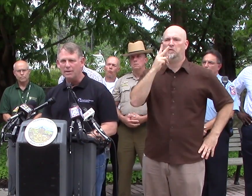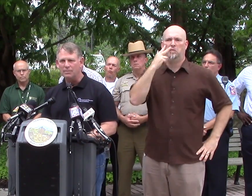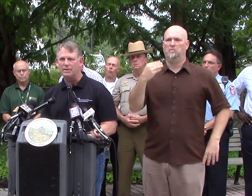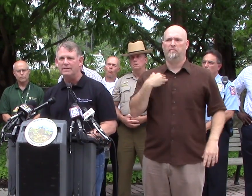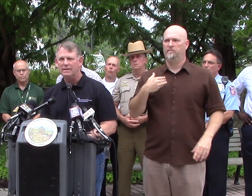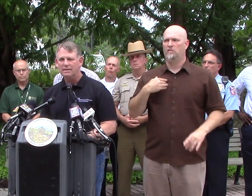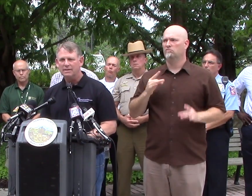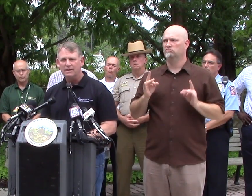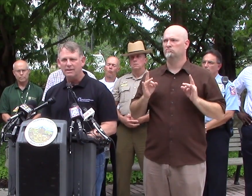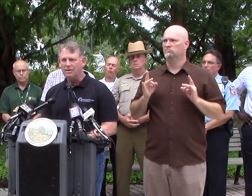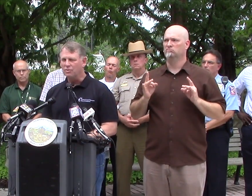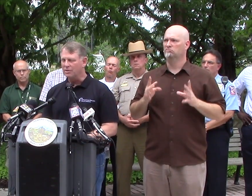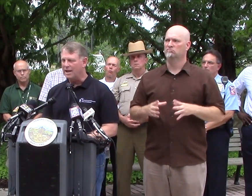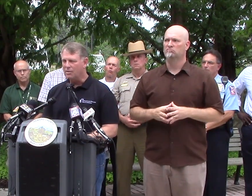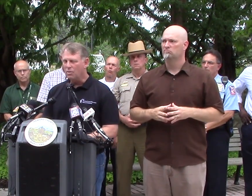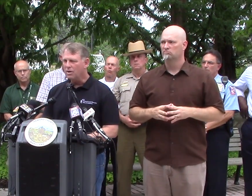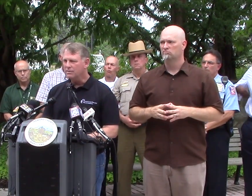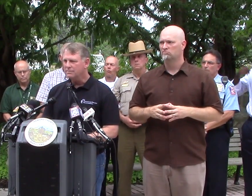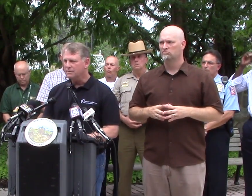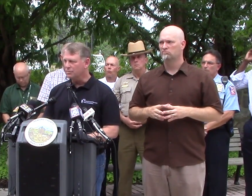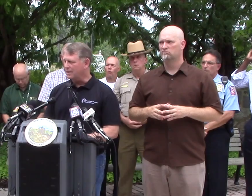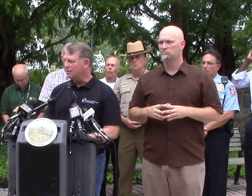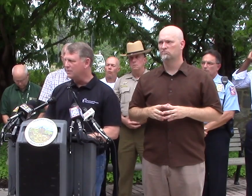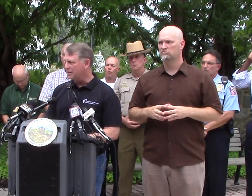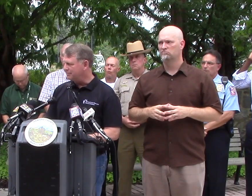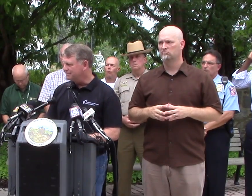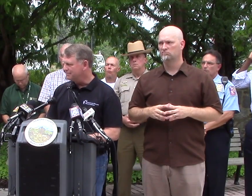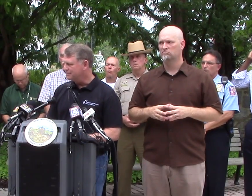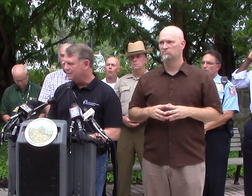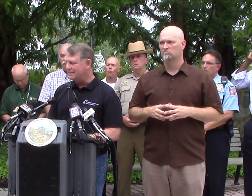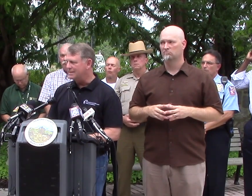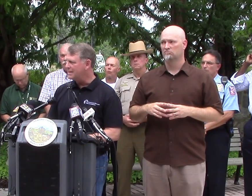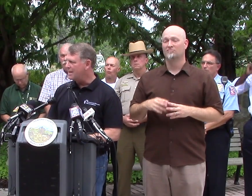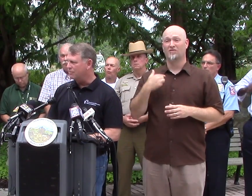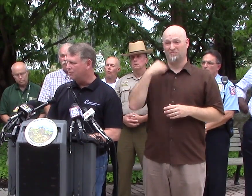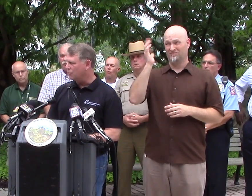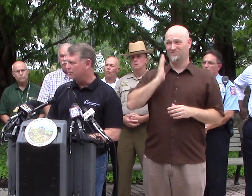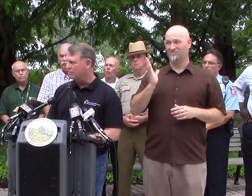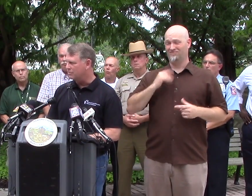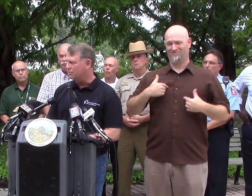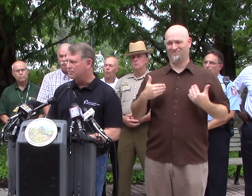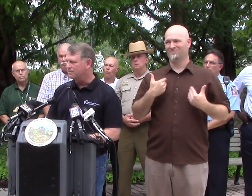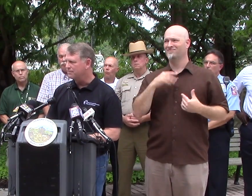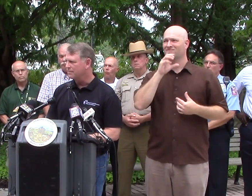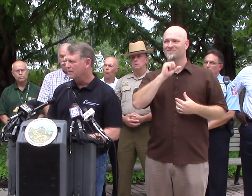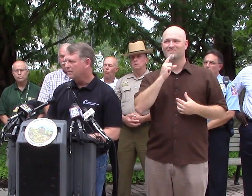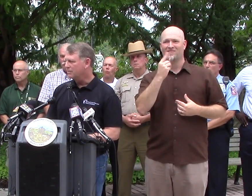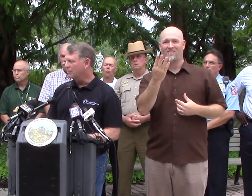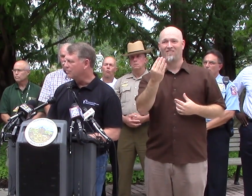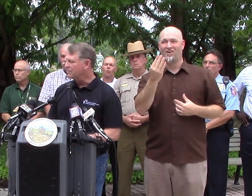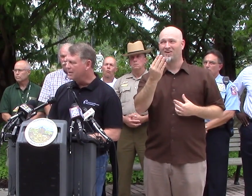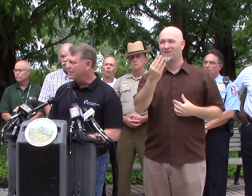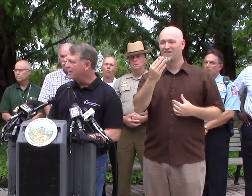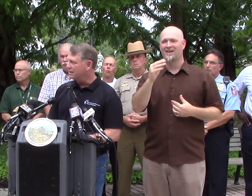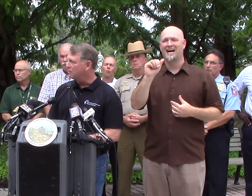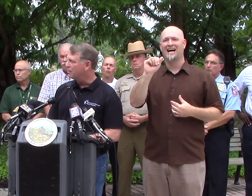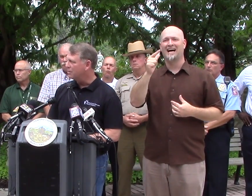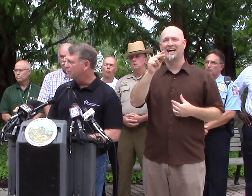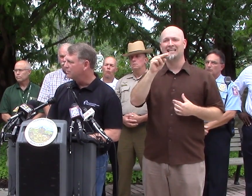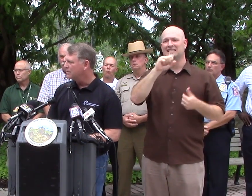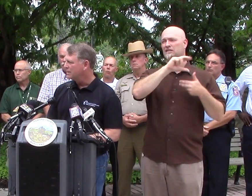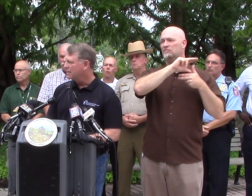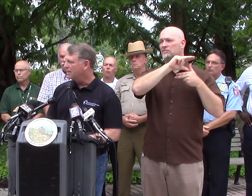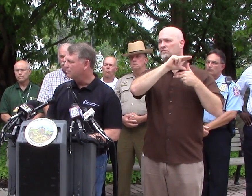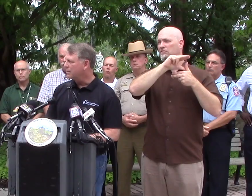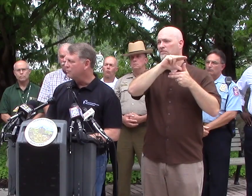I remember it. There was a lot of water and there was a lot of mud, but it didn't have the force of this storm. So there's nothing I can compare